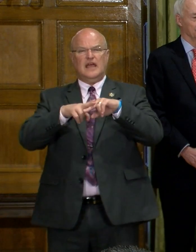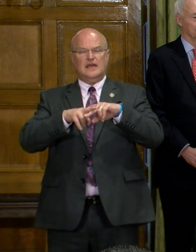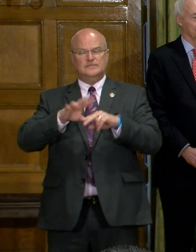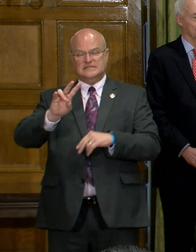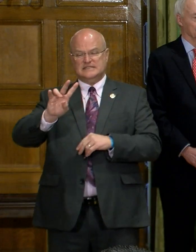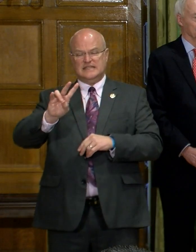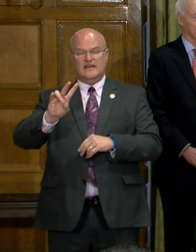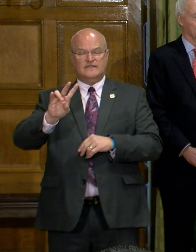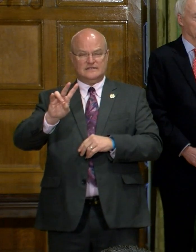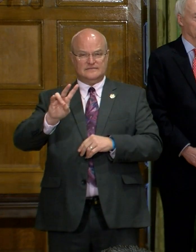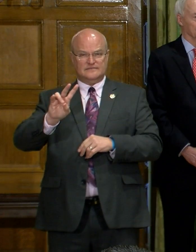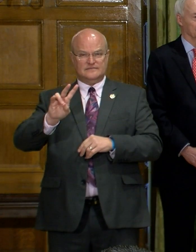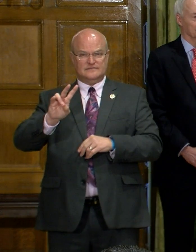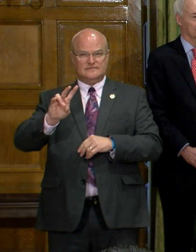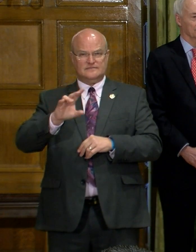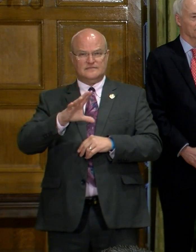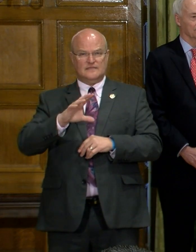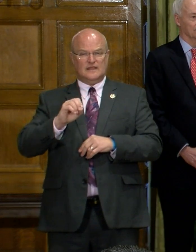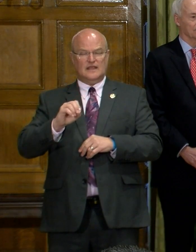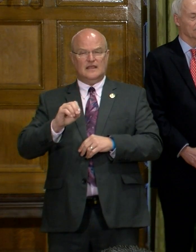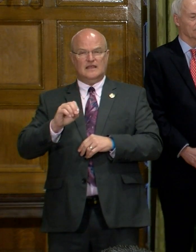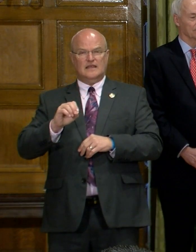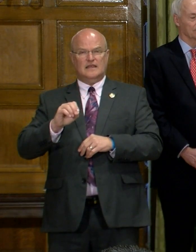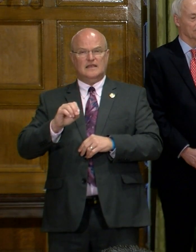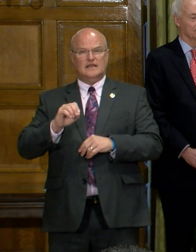newly hospitalized and